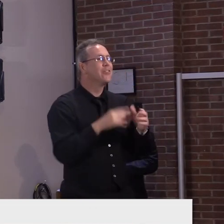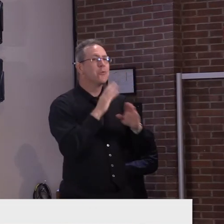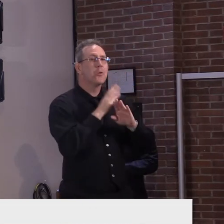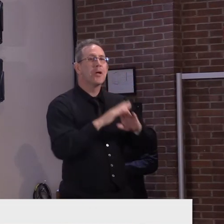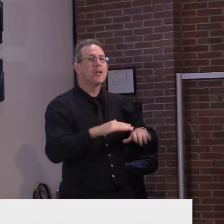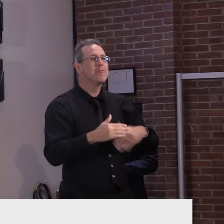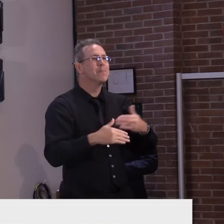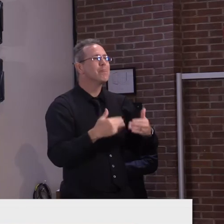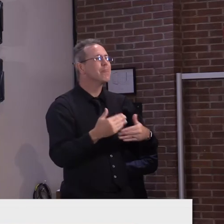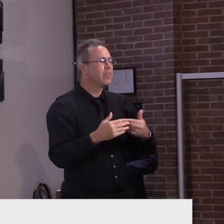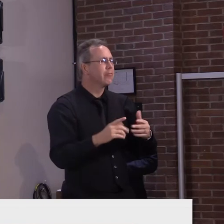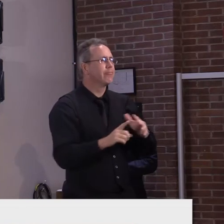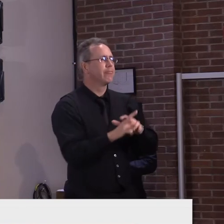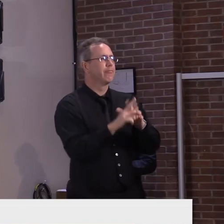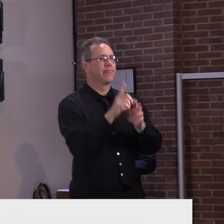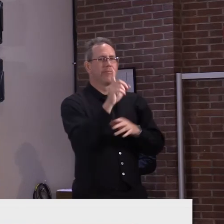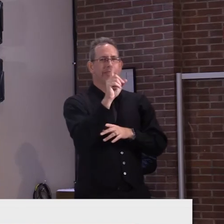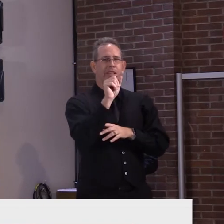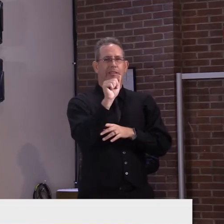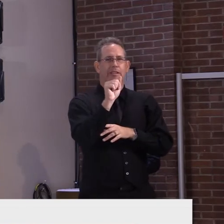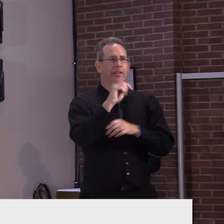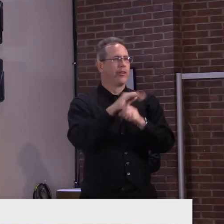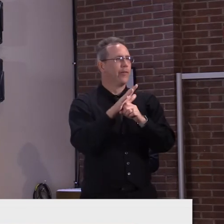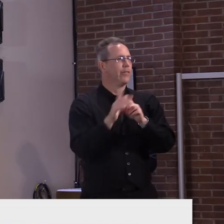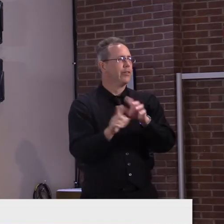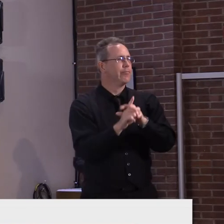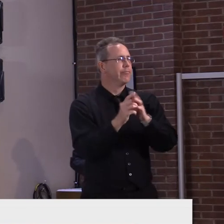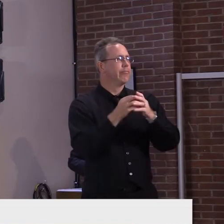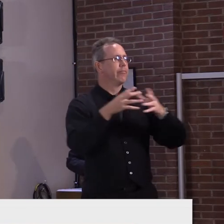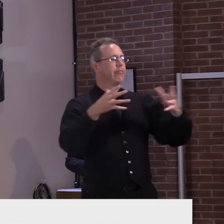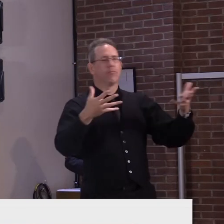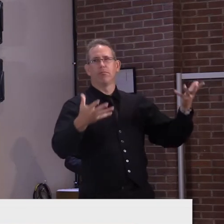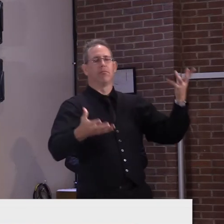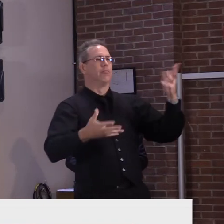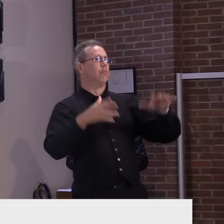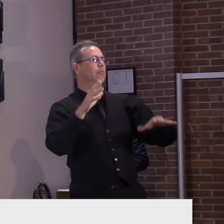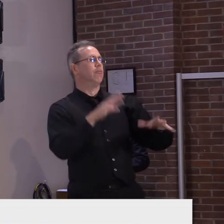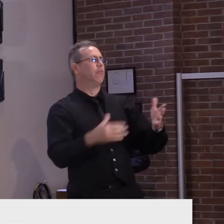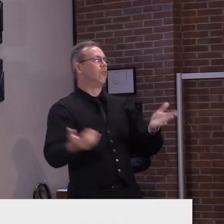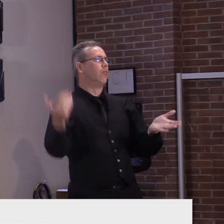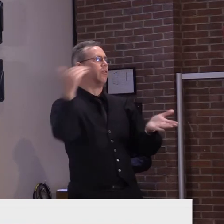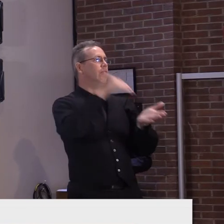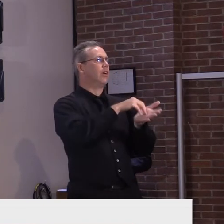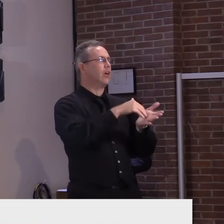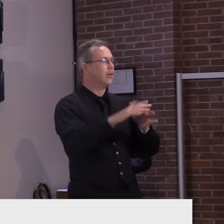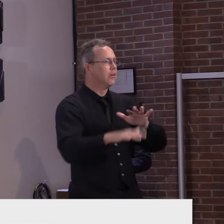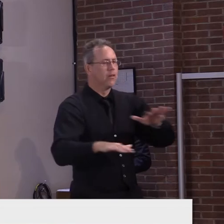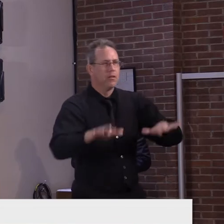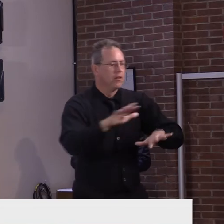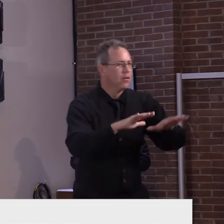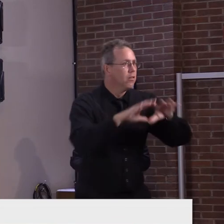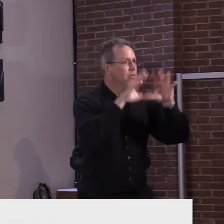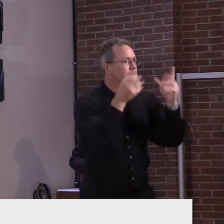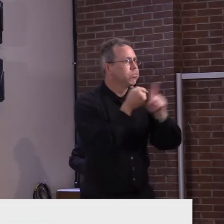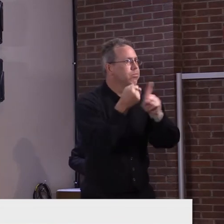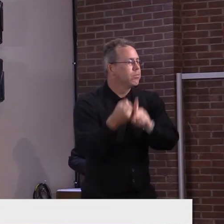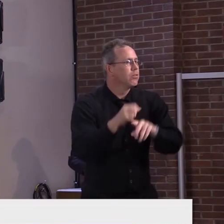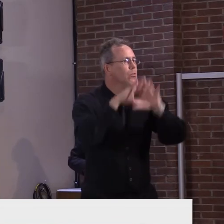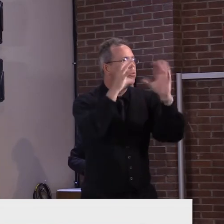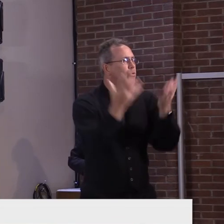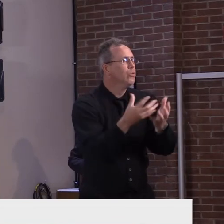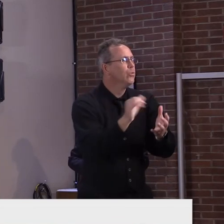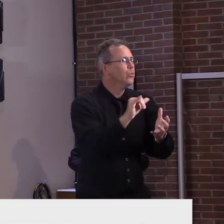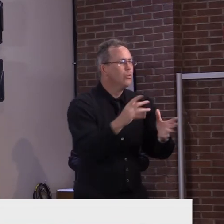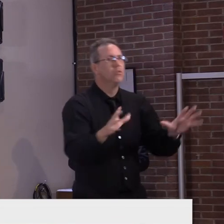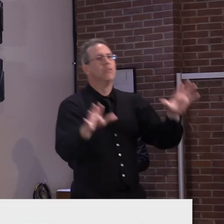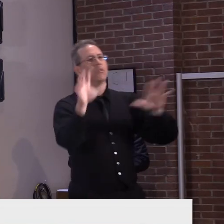But clearly, Delta became a major worldwide event. But as you've seen, it's kind of passed through